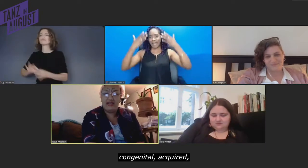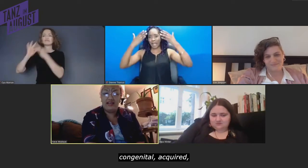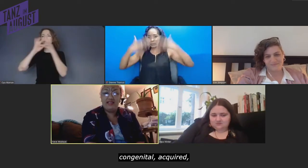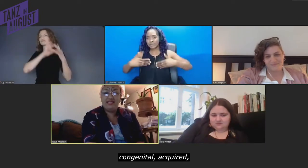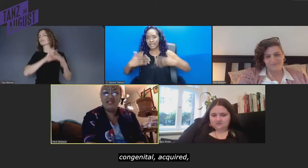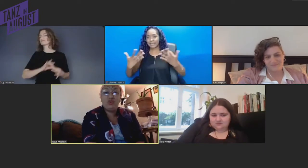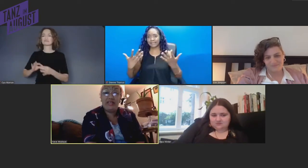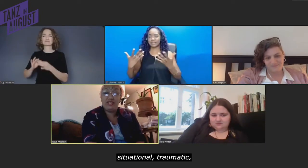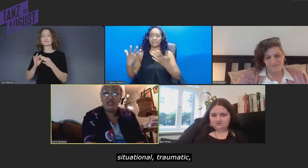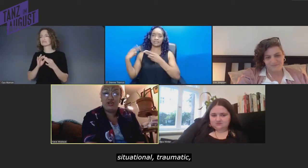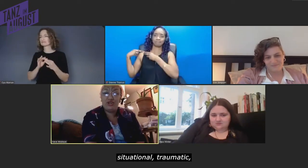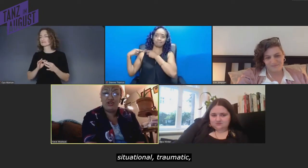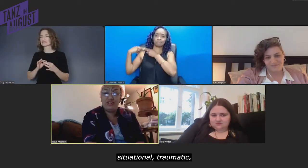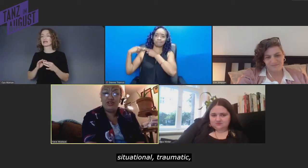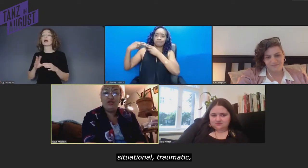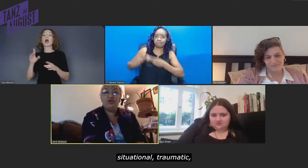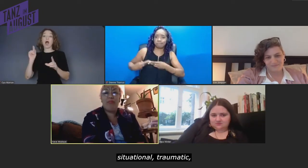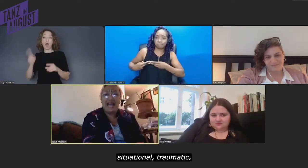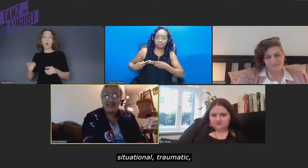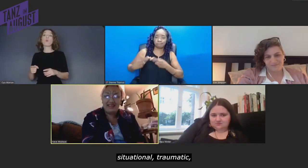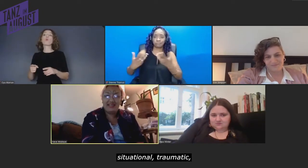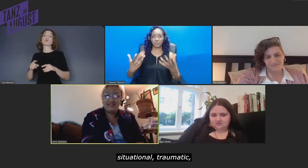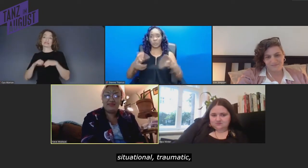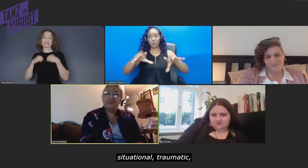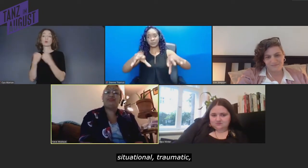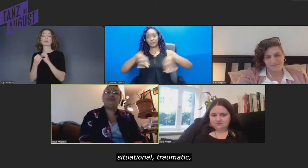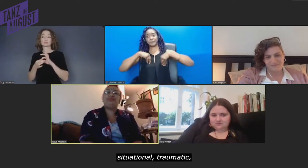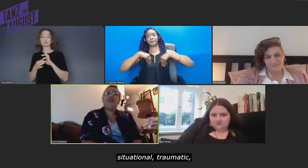acquired, situational, traumatic,